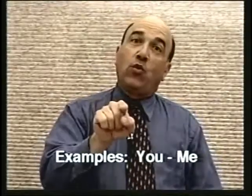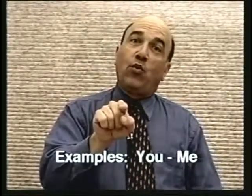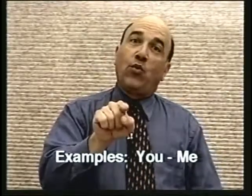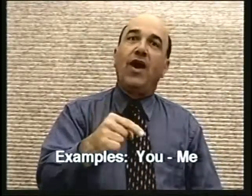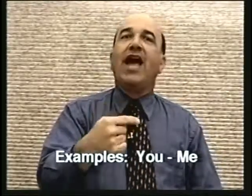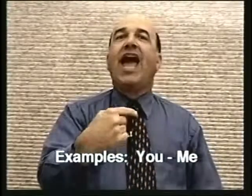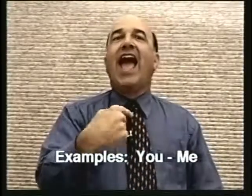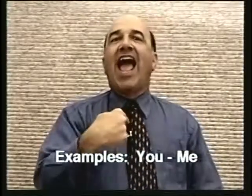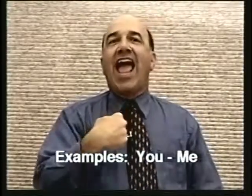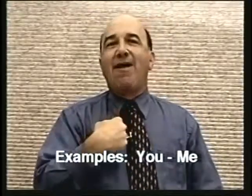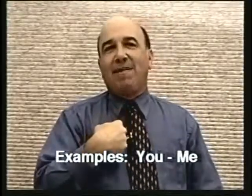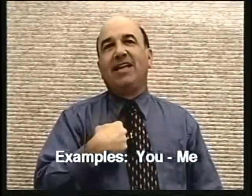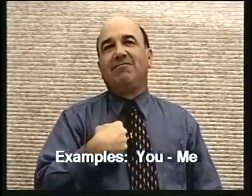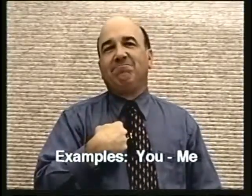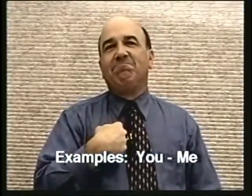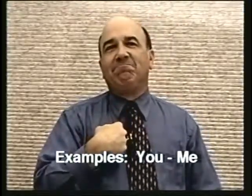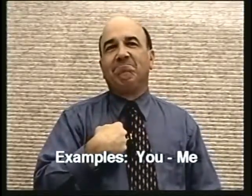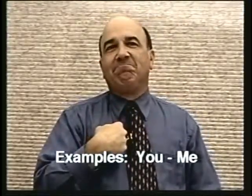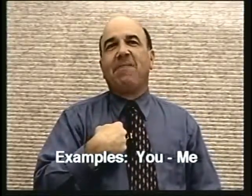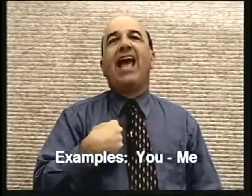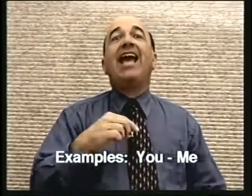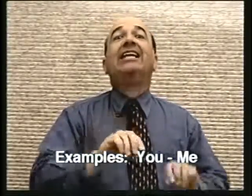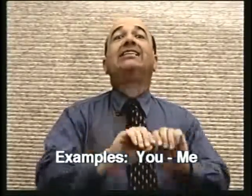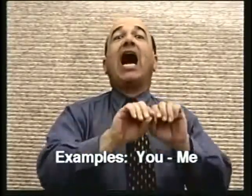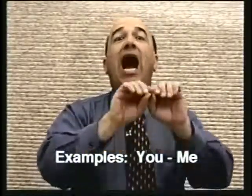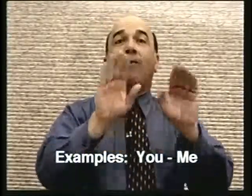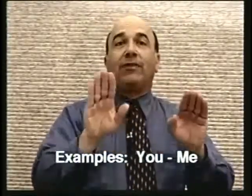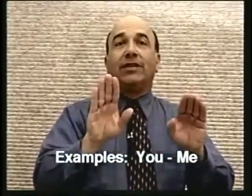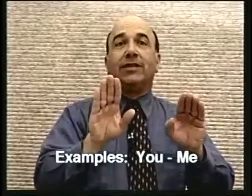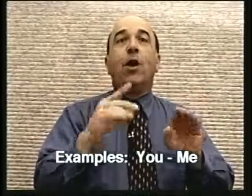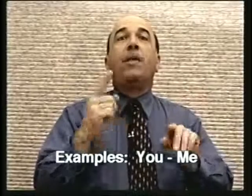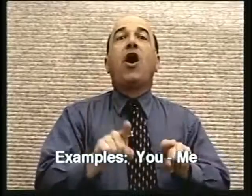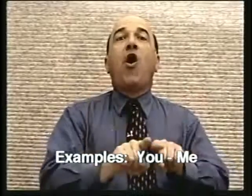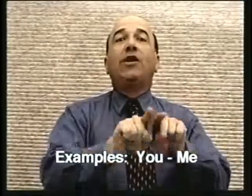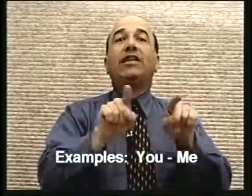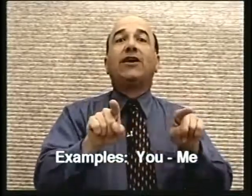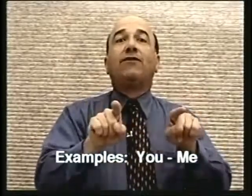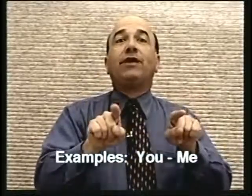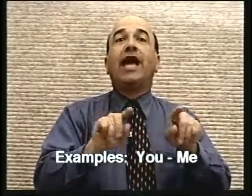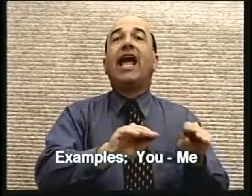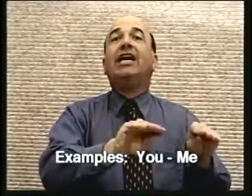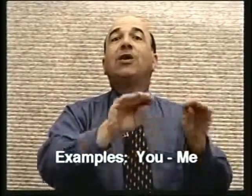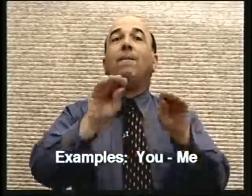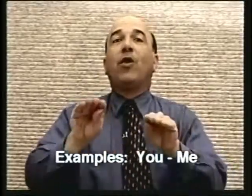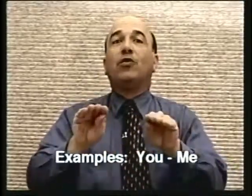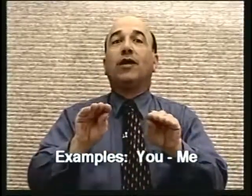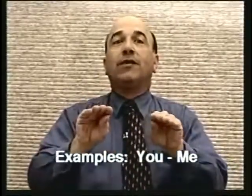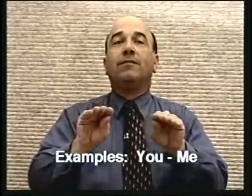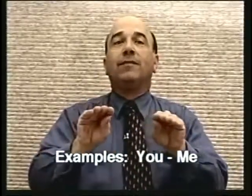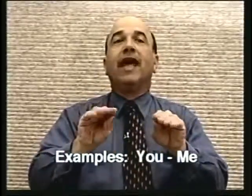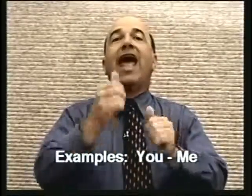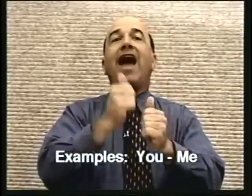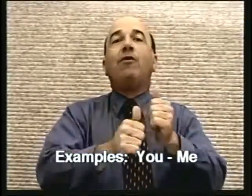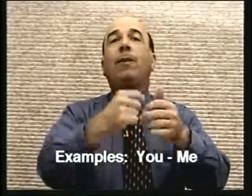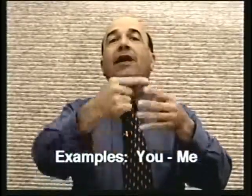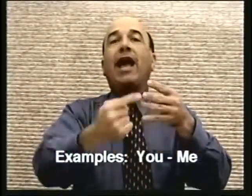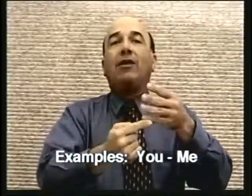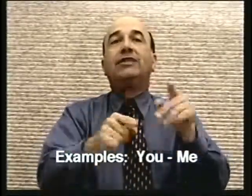You and me. It is obvious the only difference is the motion. Everything else is